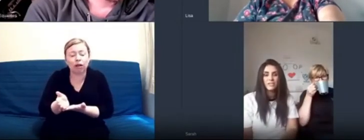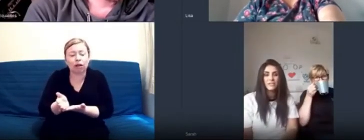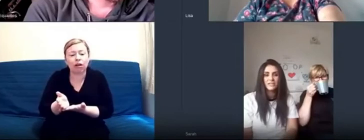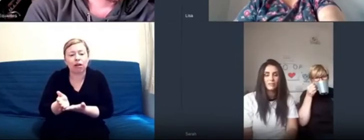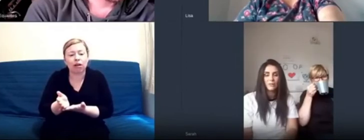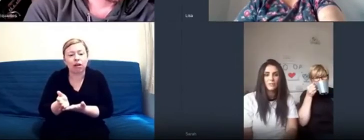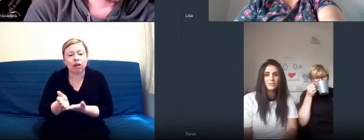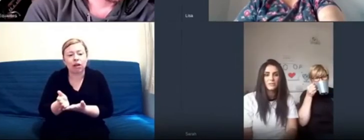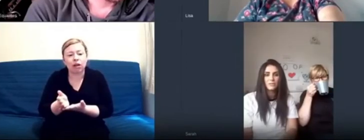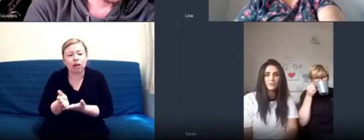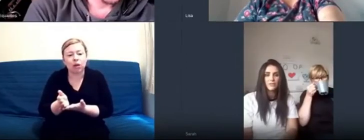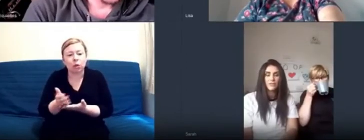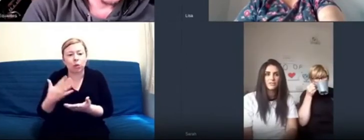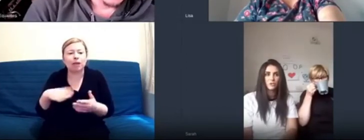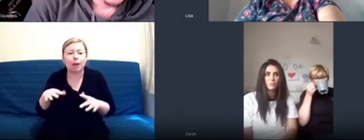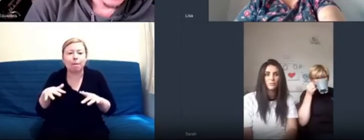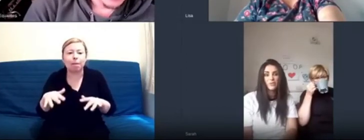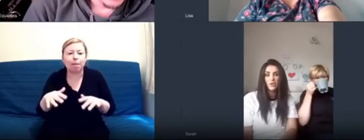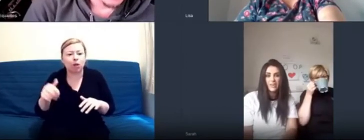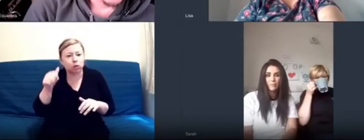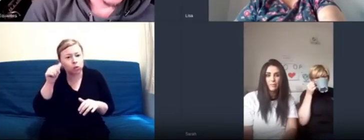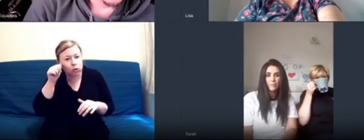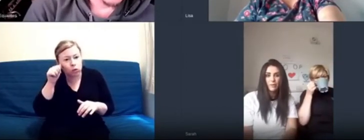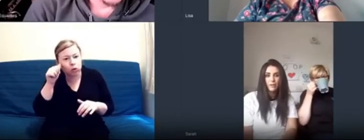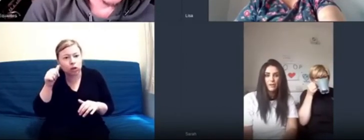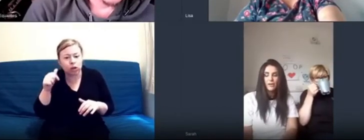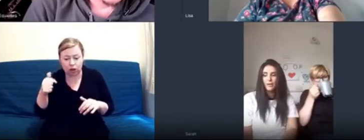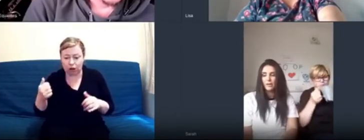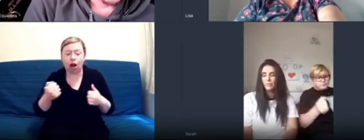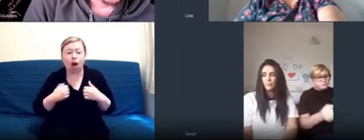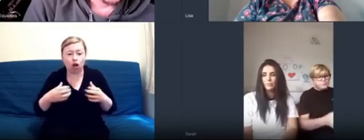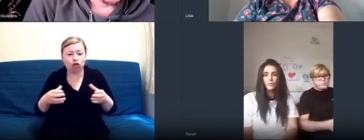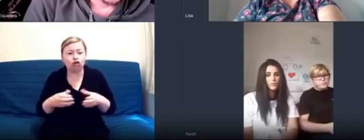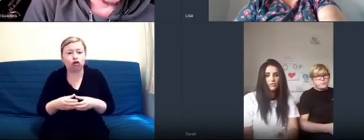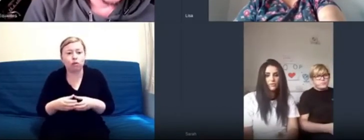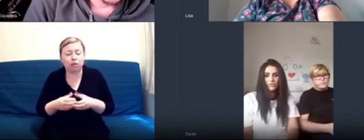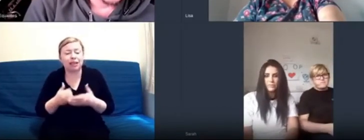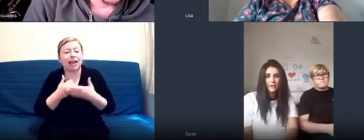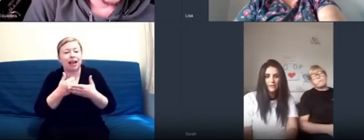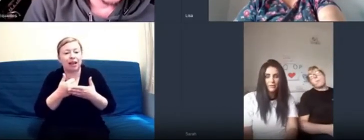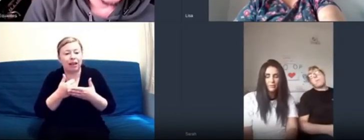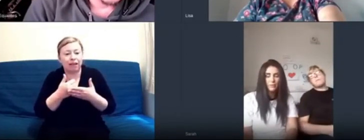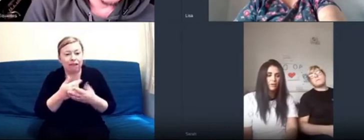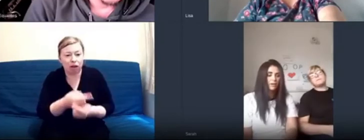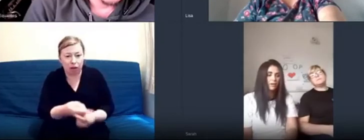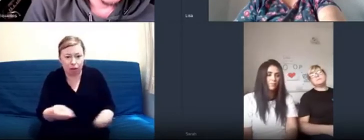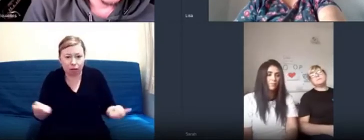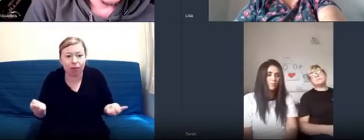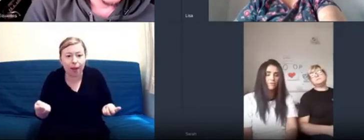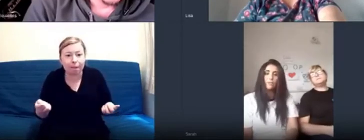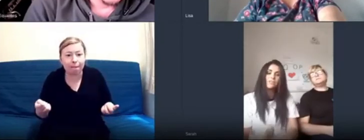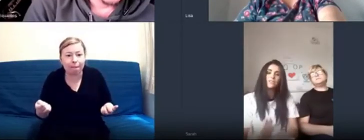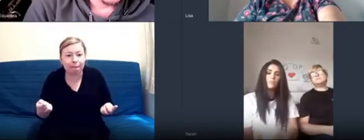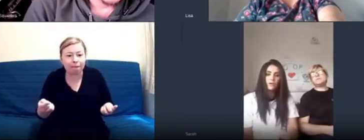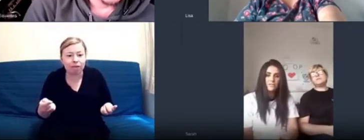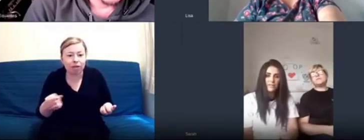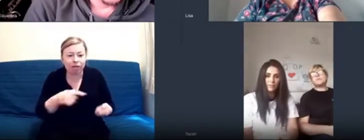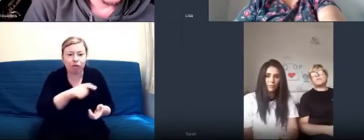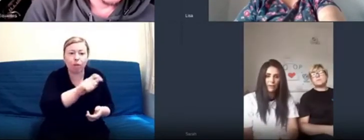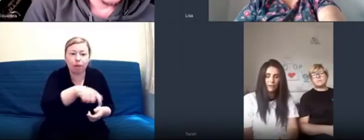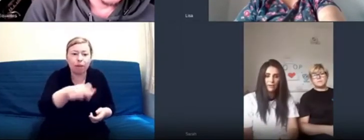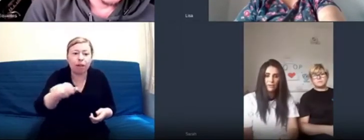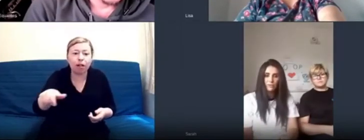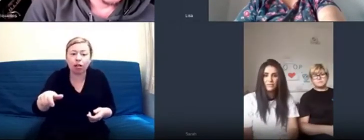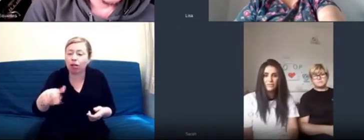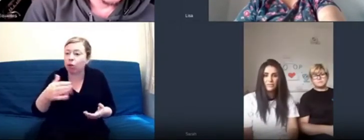really, really, really need the public to know that this is a group for them. We're motivated by them. If they want to support